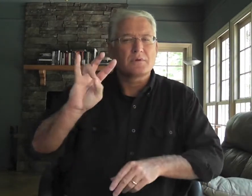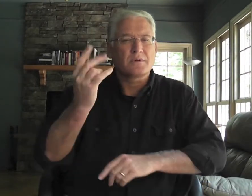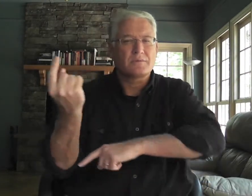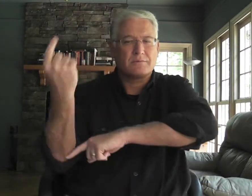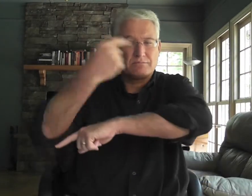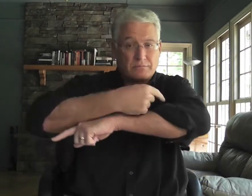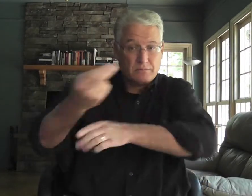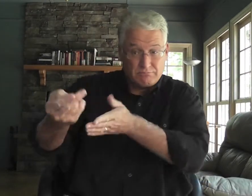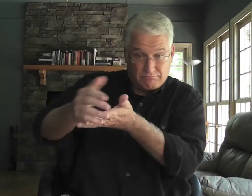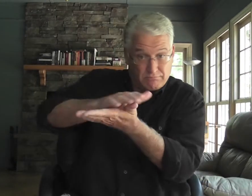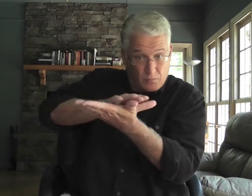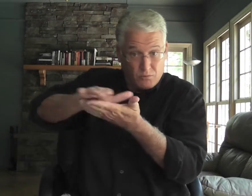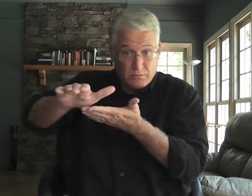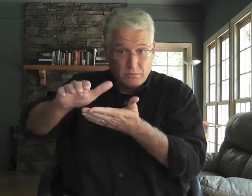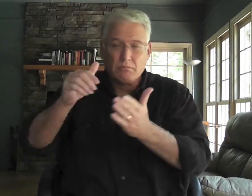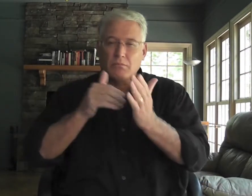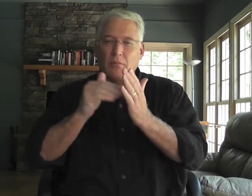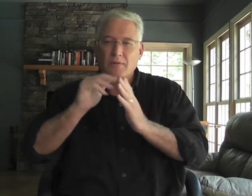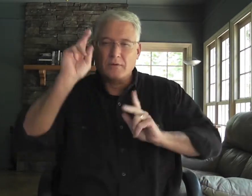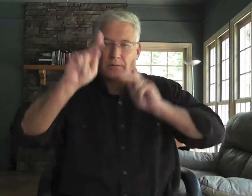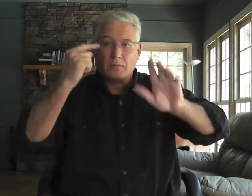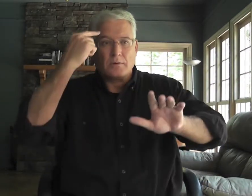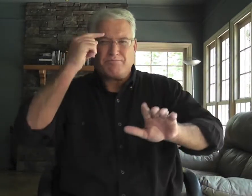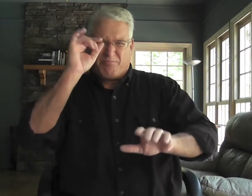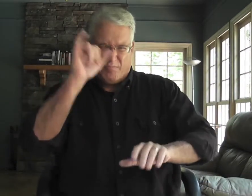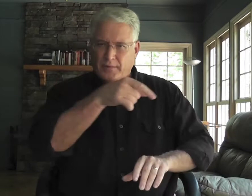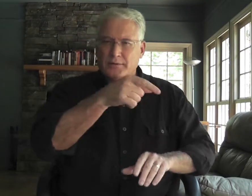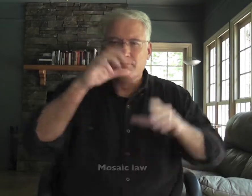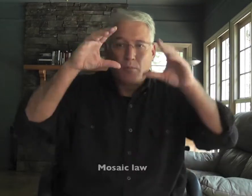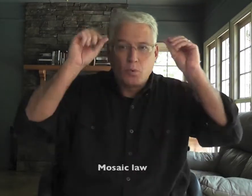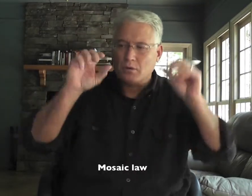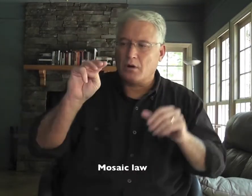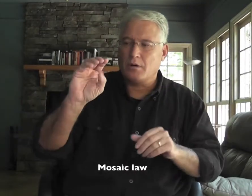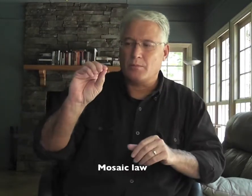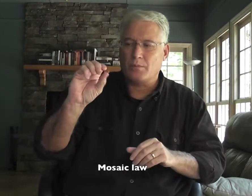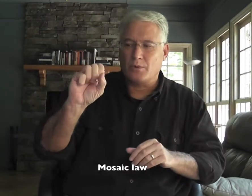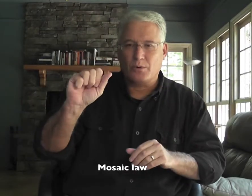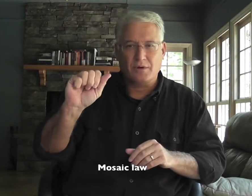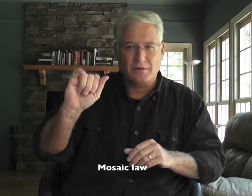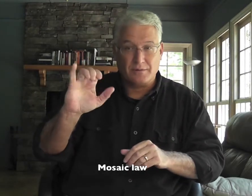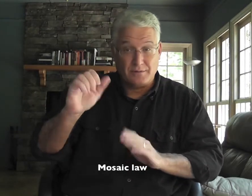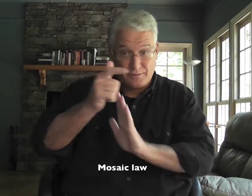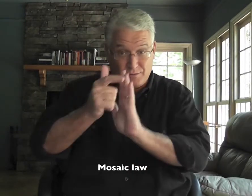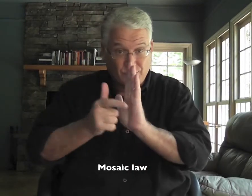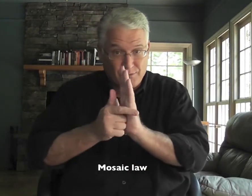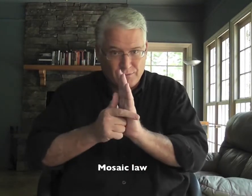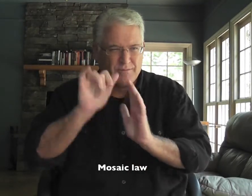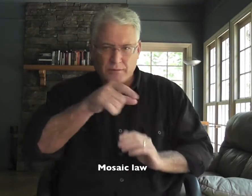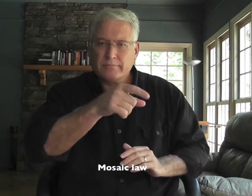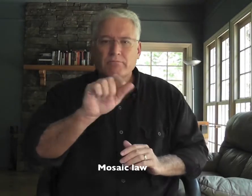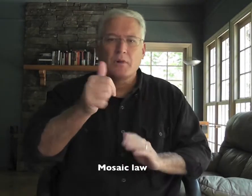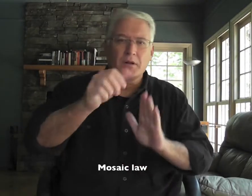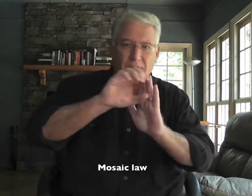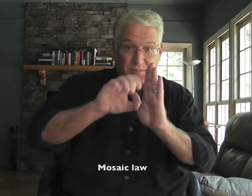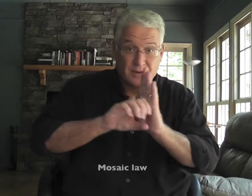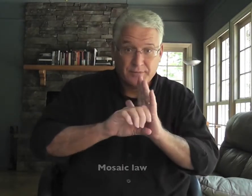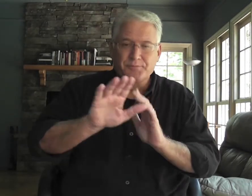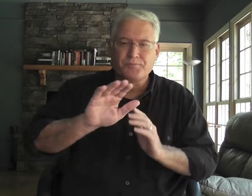There's a commandment about keeping the seventh day holy. Again and again, people say that that's from the Mosaic laws. It's one of the